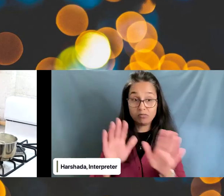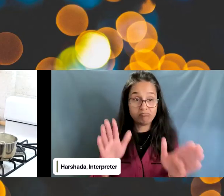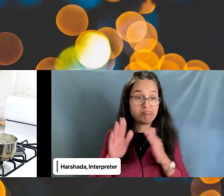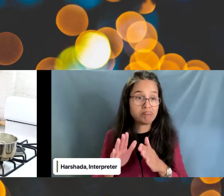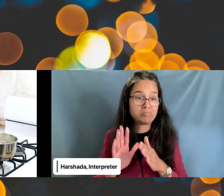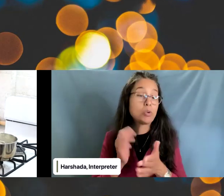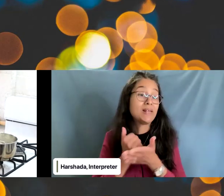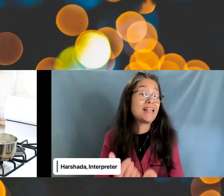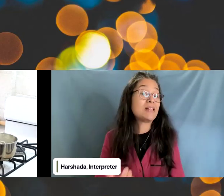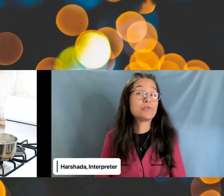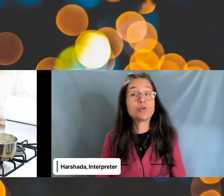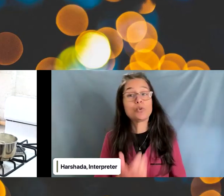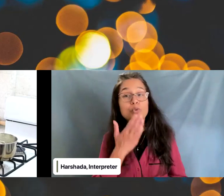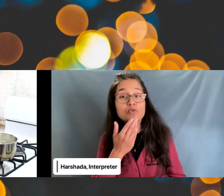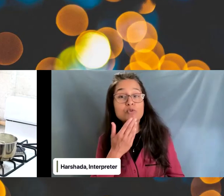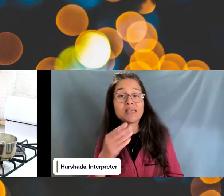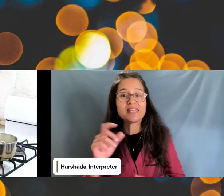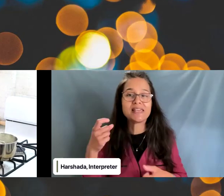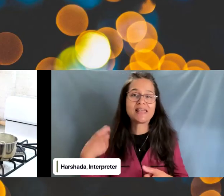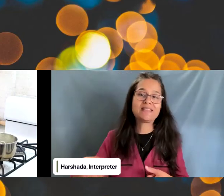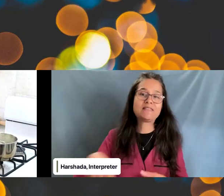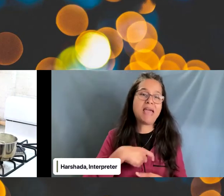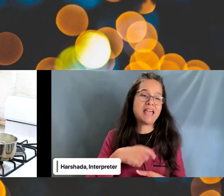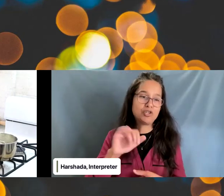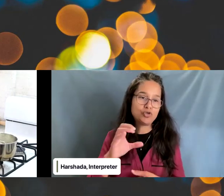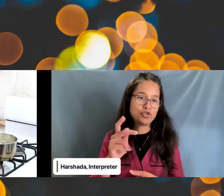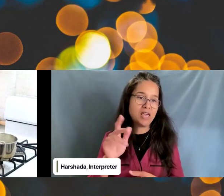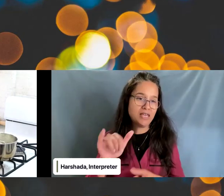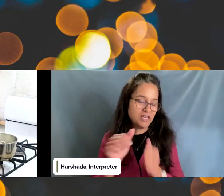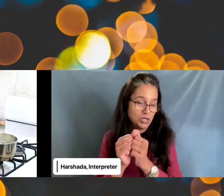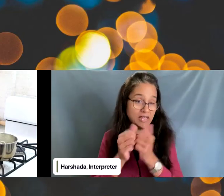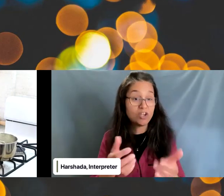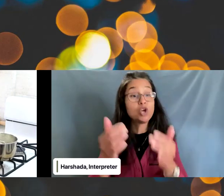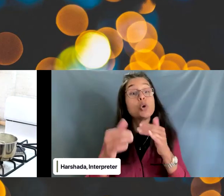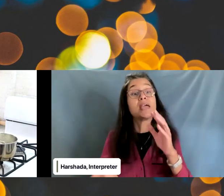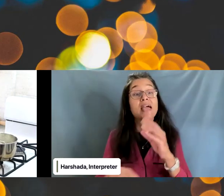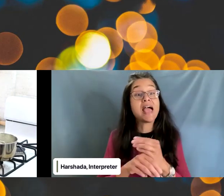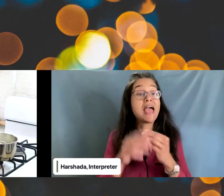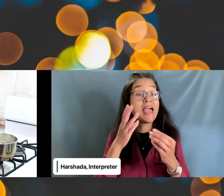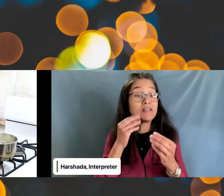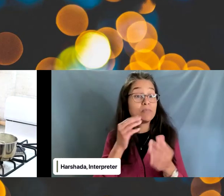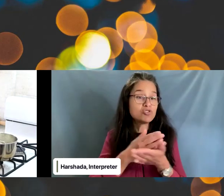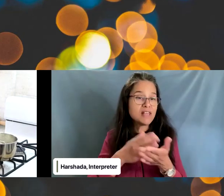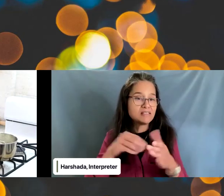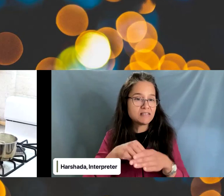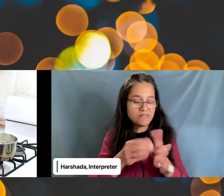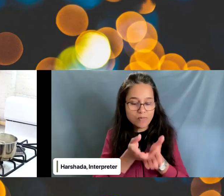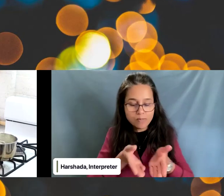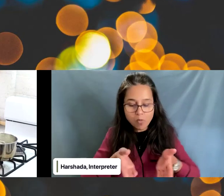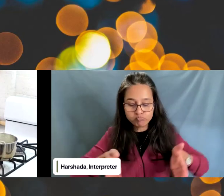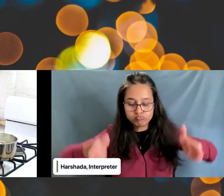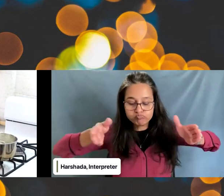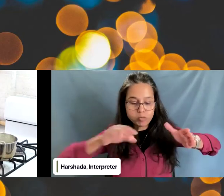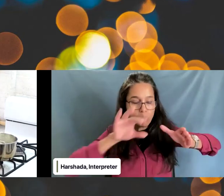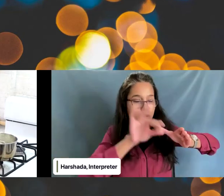Spanish Jackie together. Okay, we're gonna add these peach slices to the crust. And basically at the bottom, we're just gonna kind of line them